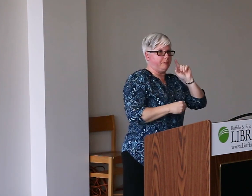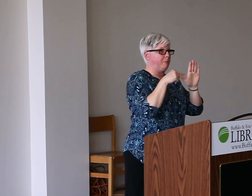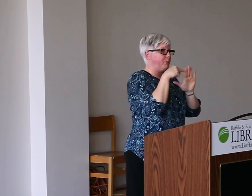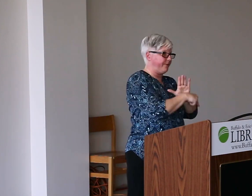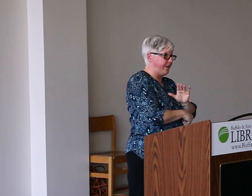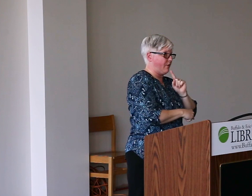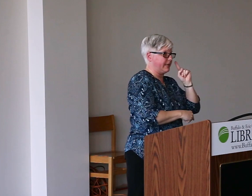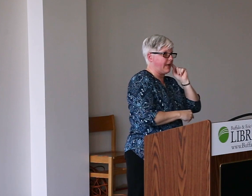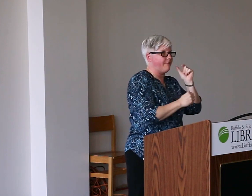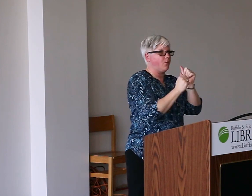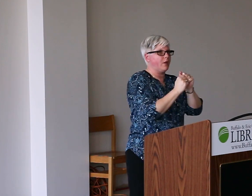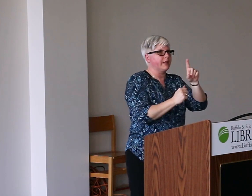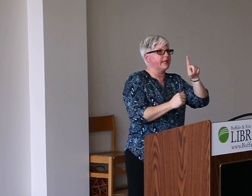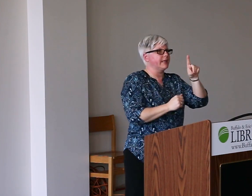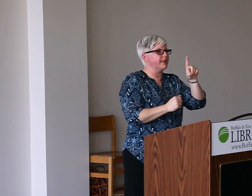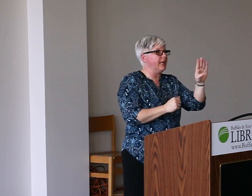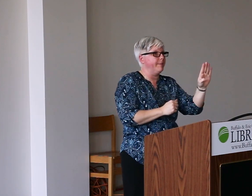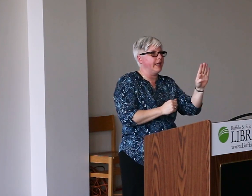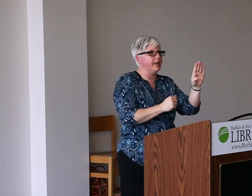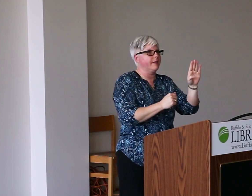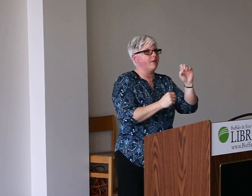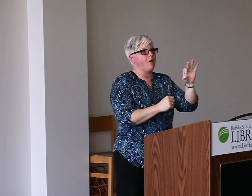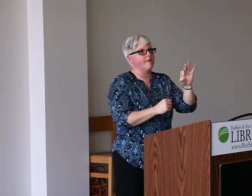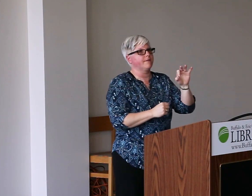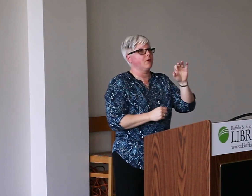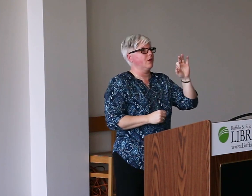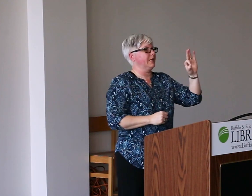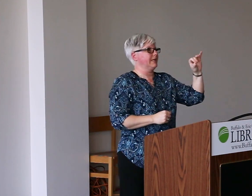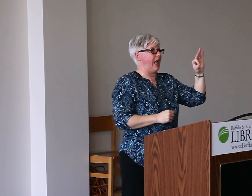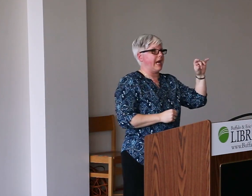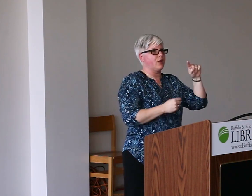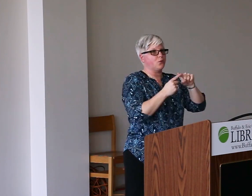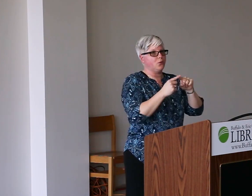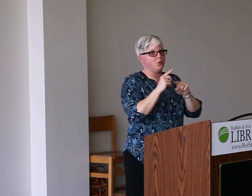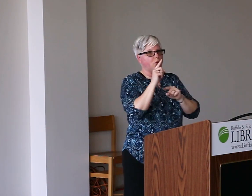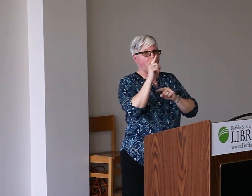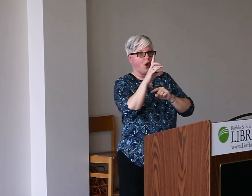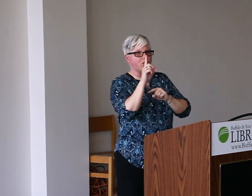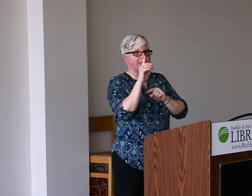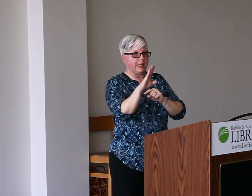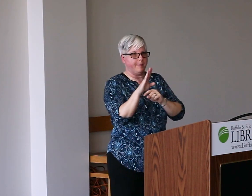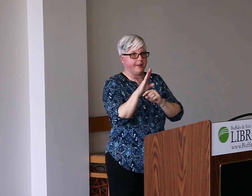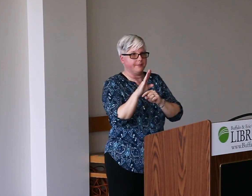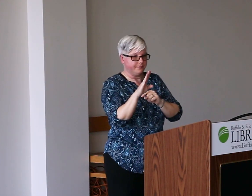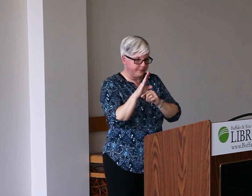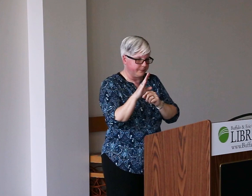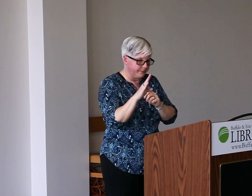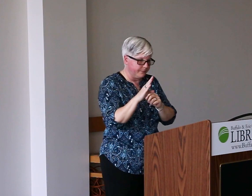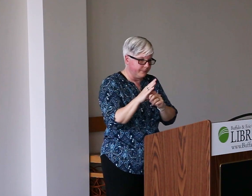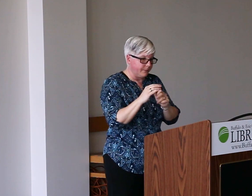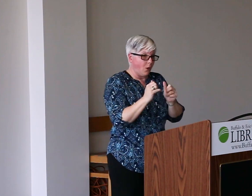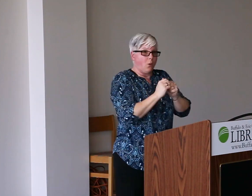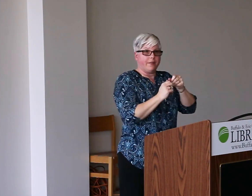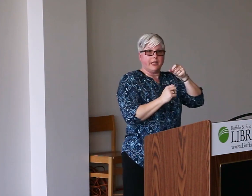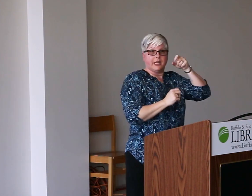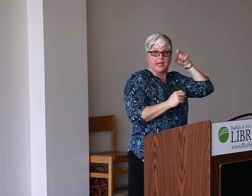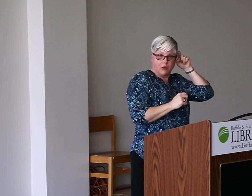I am profoundly deaf with a decibel level of 90 to 100.